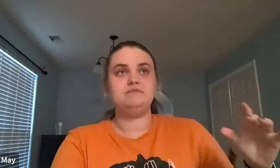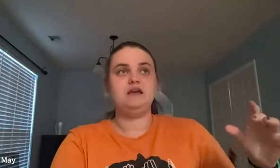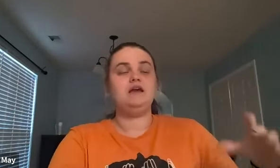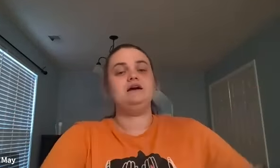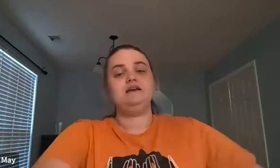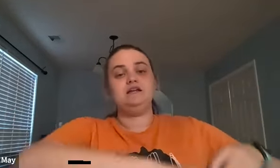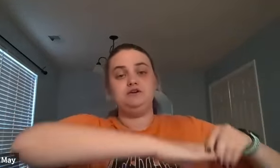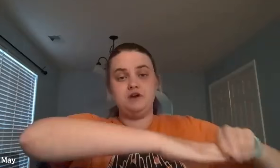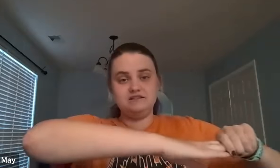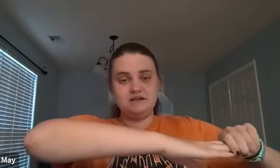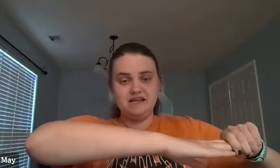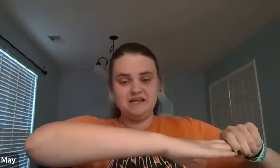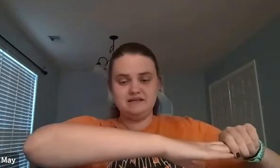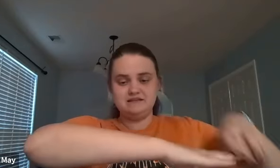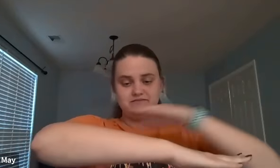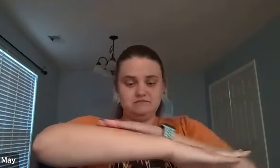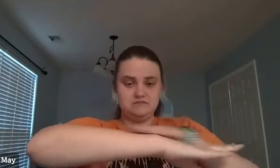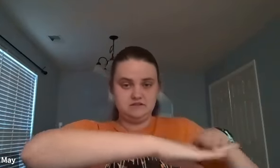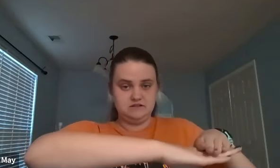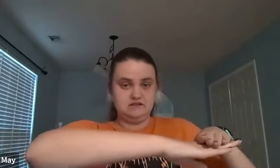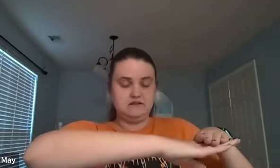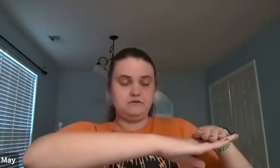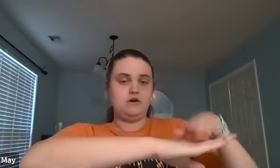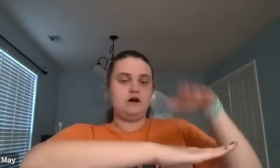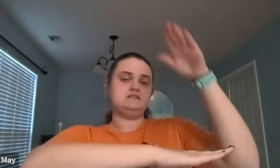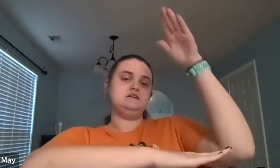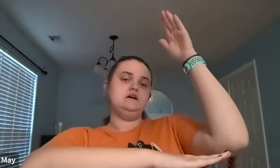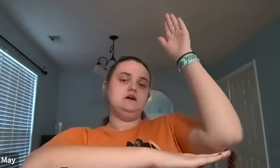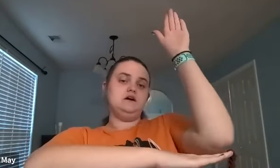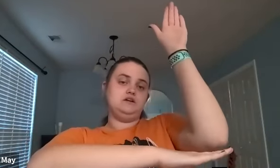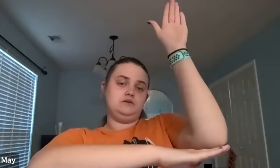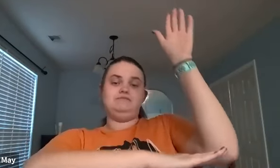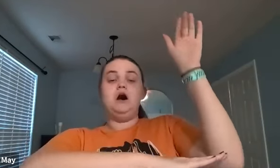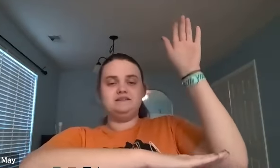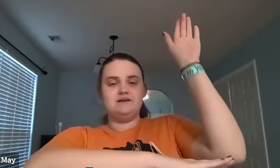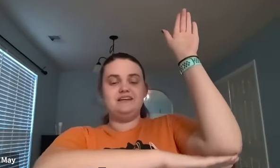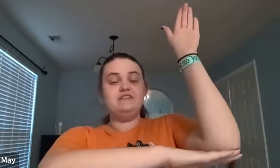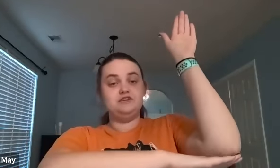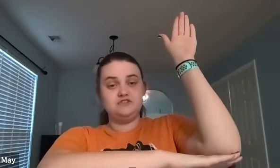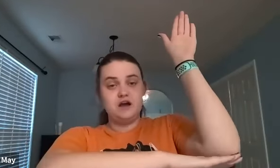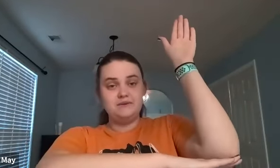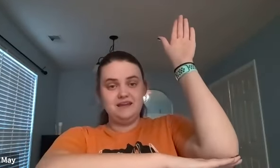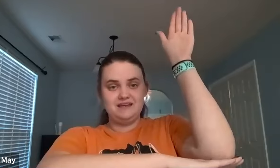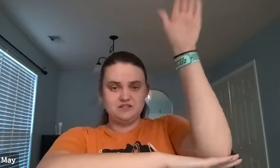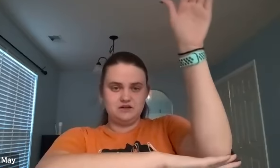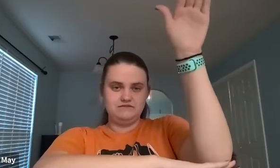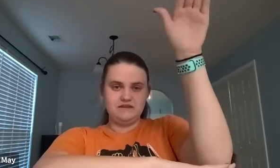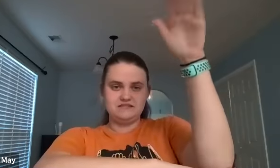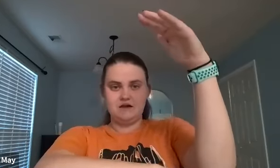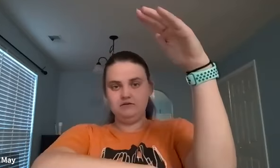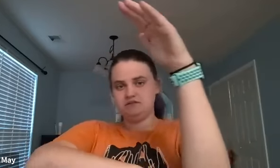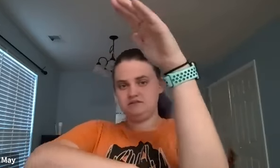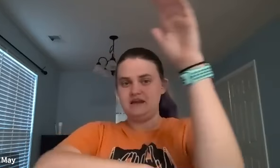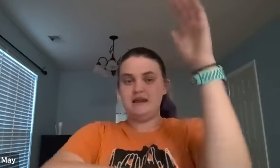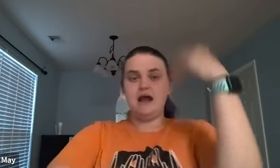be, again, your non-dominant hand is level across, non-dominant, and then your dominant hand is going to face out. And I'm going to